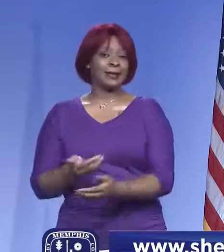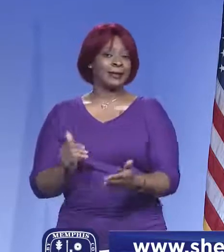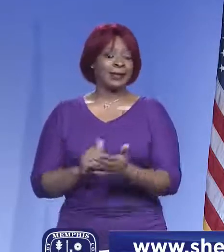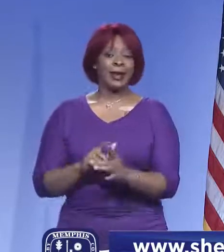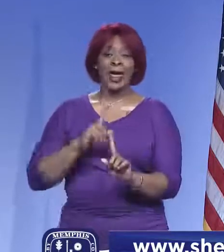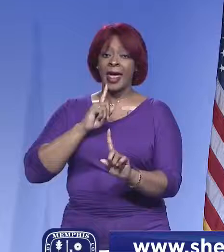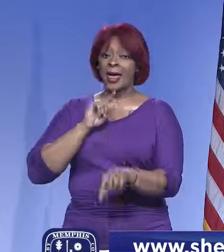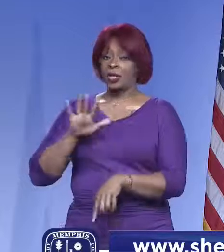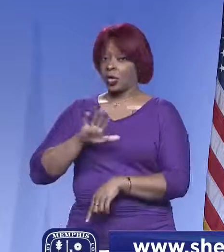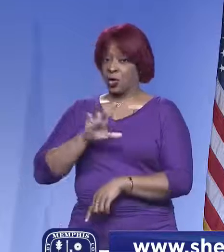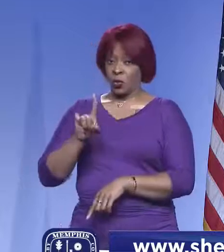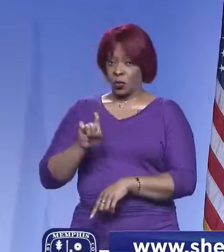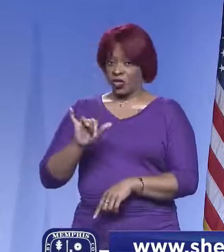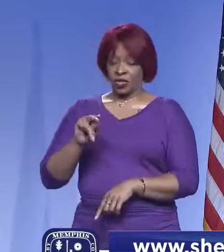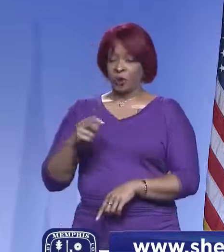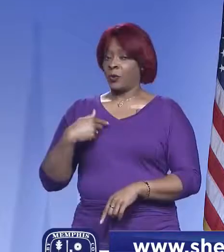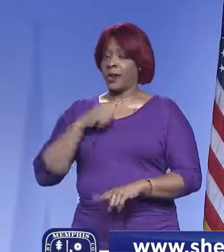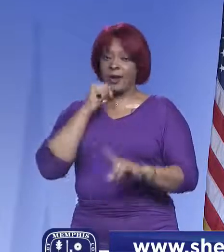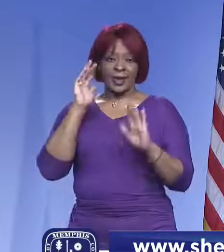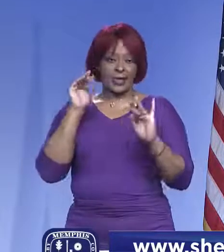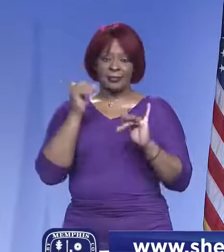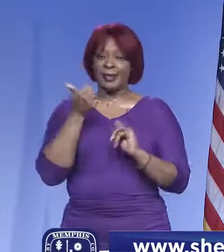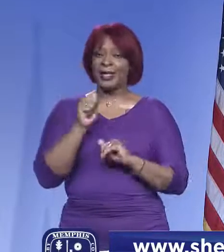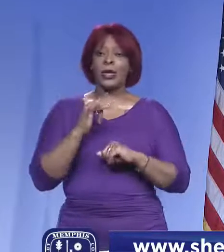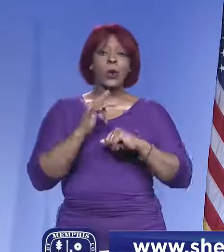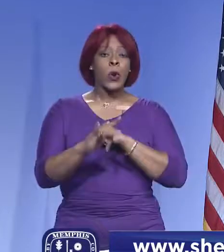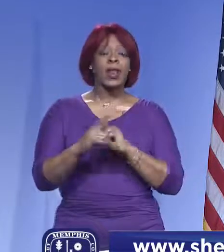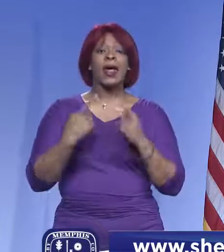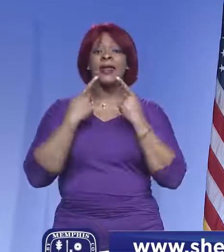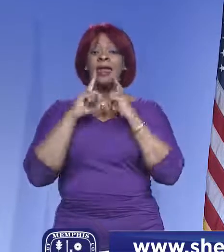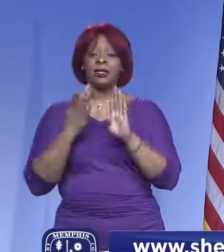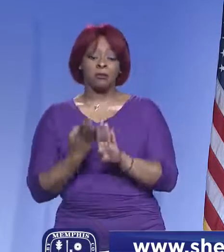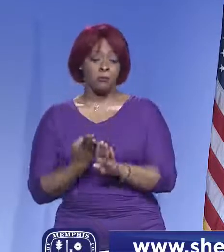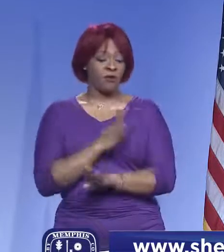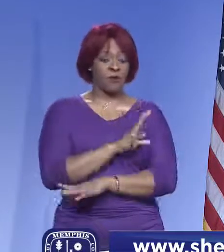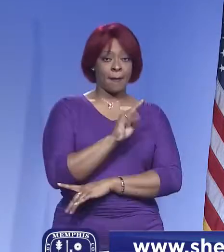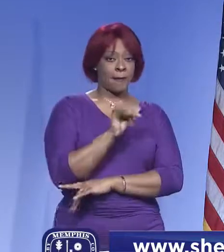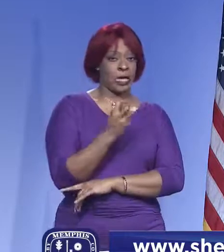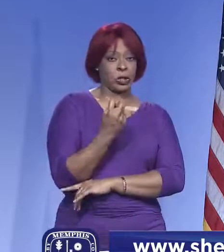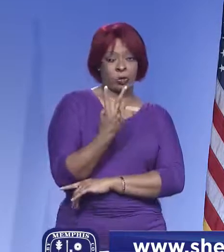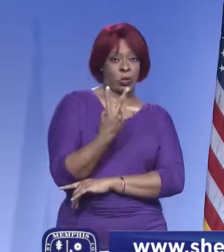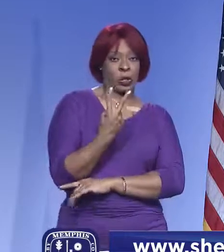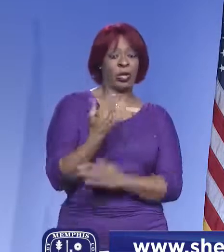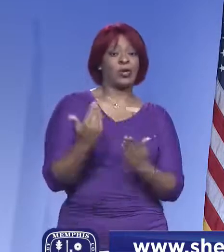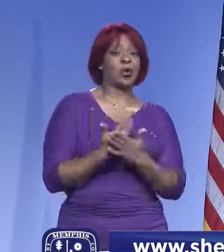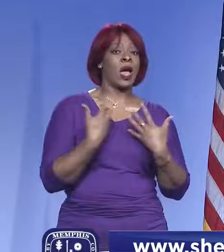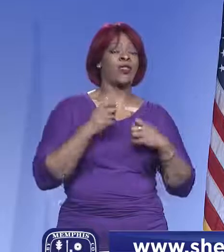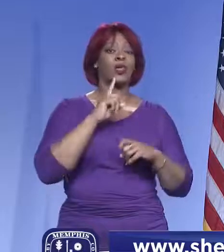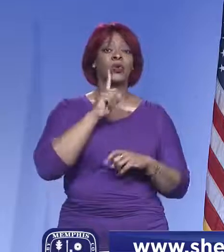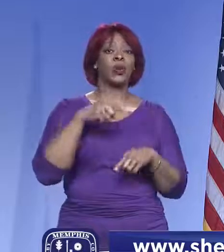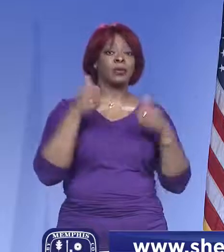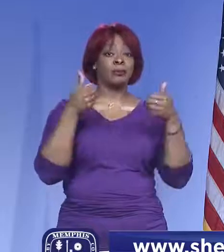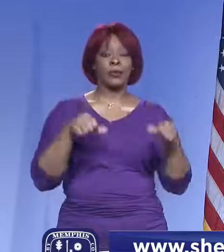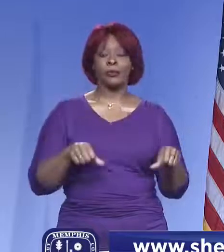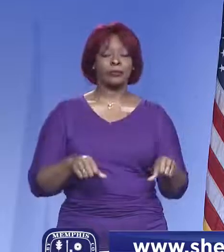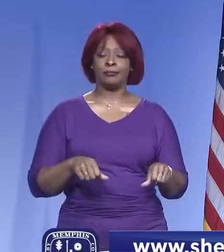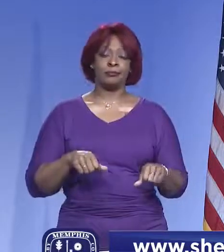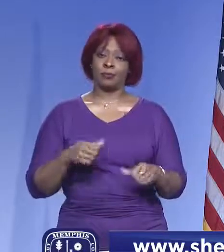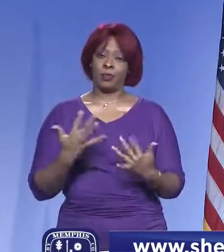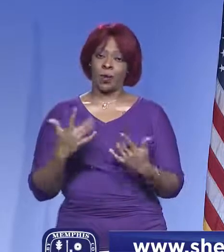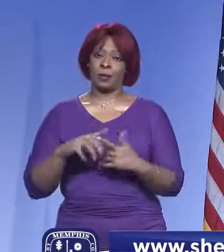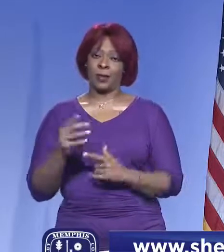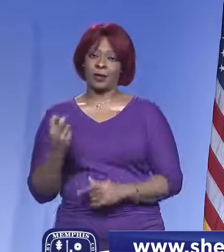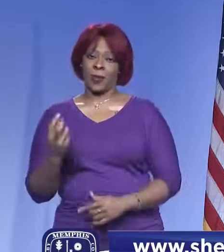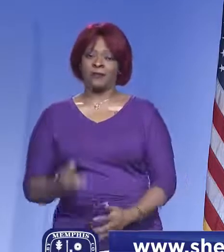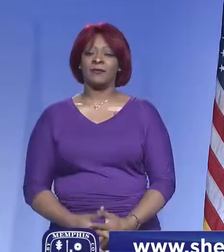question, Jan, no, we don't anticipate any early announcements prior to May the 12th when the next health directive comes out. Thanks.